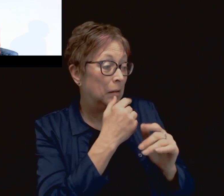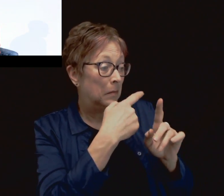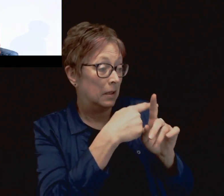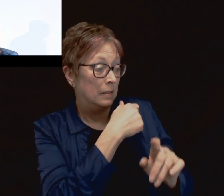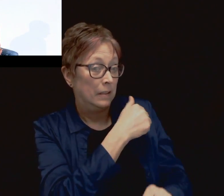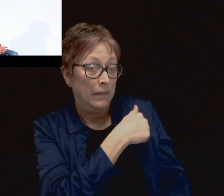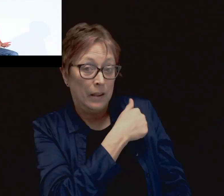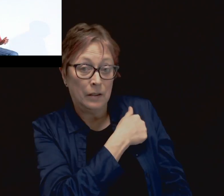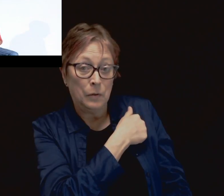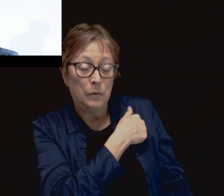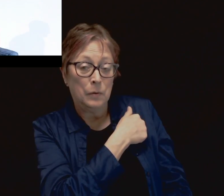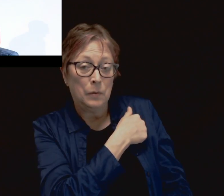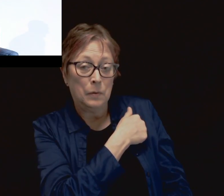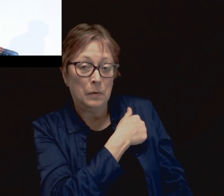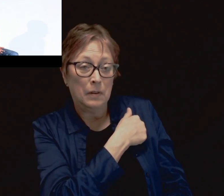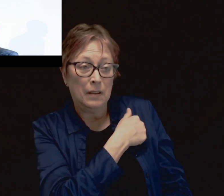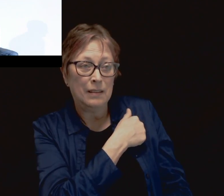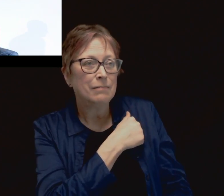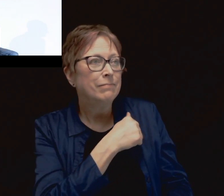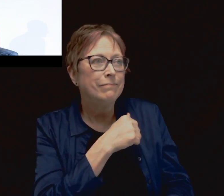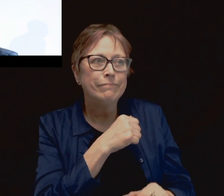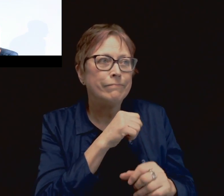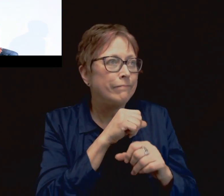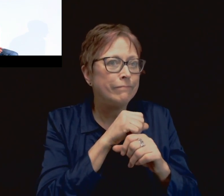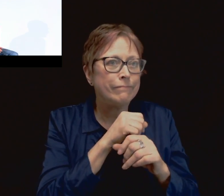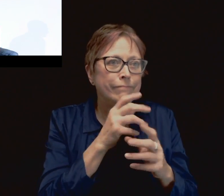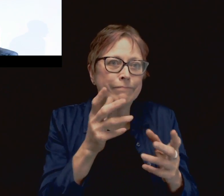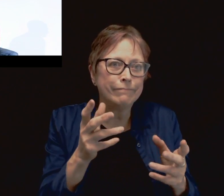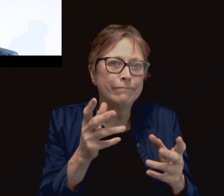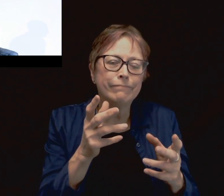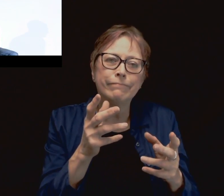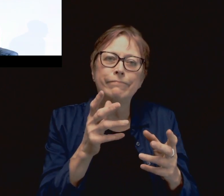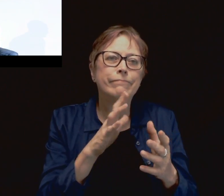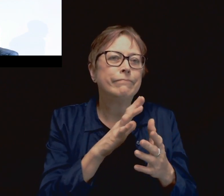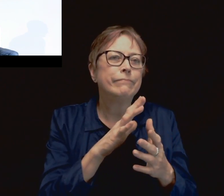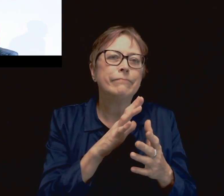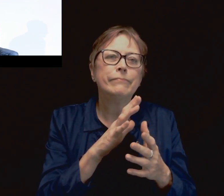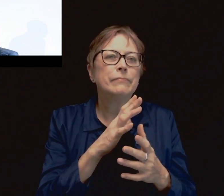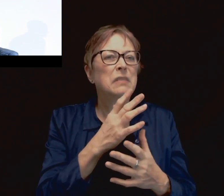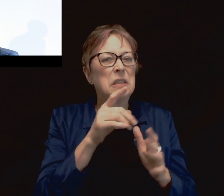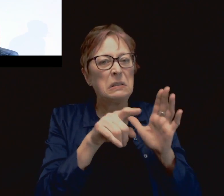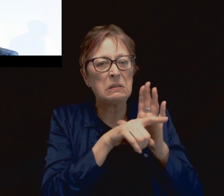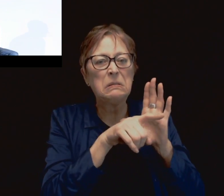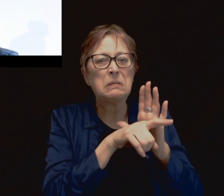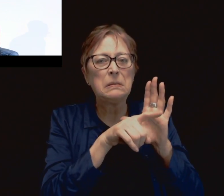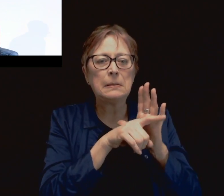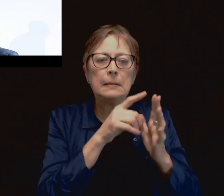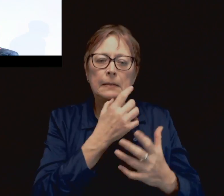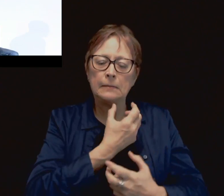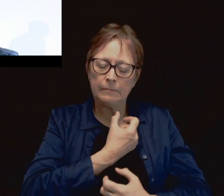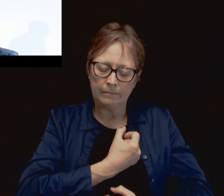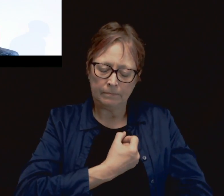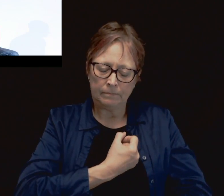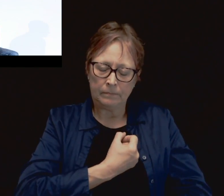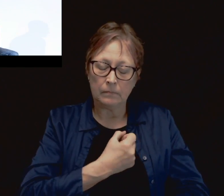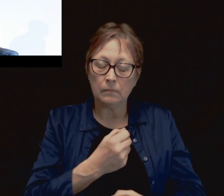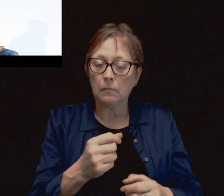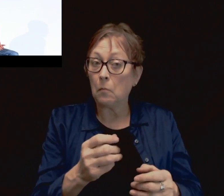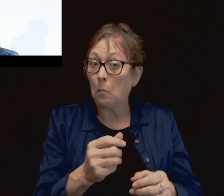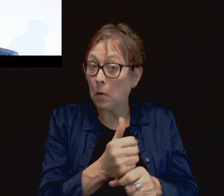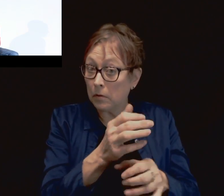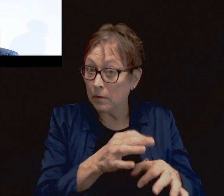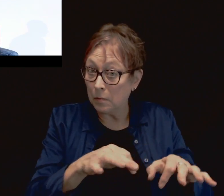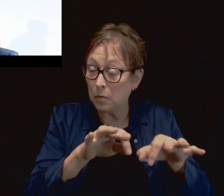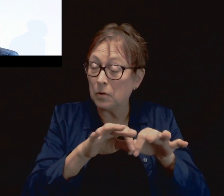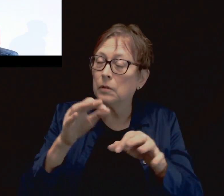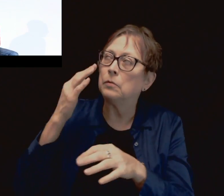attitude. If you don't have anything to say, it's nice, don't say it at all, keep it inside. But the most important is to